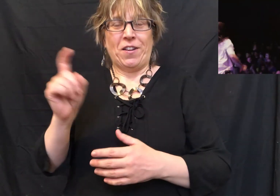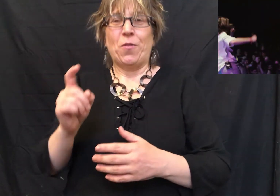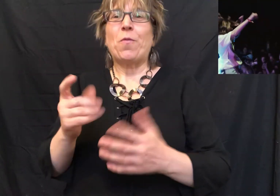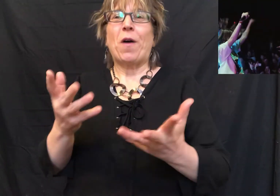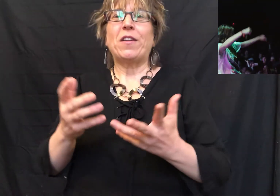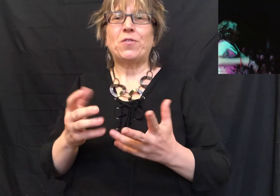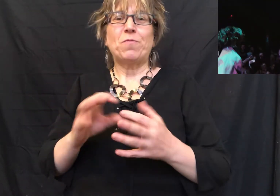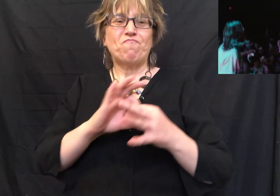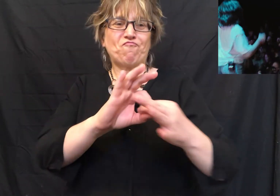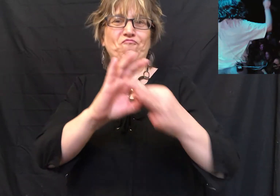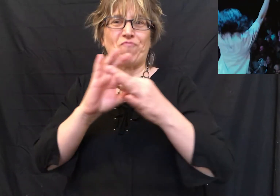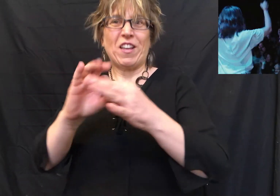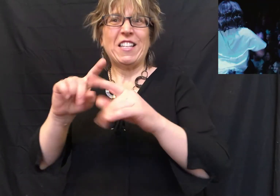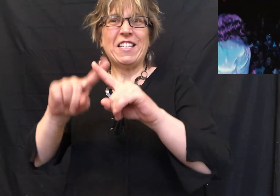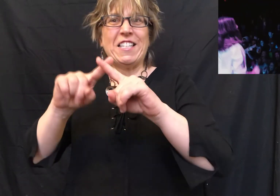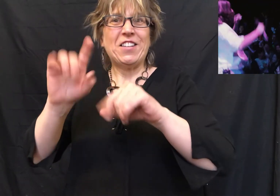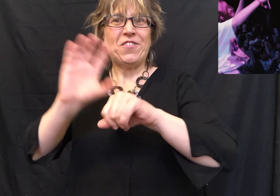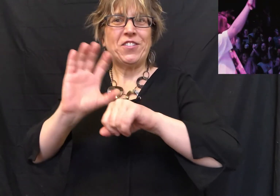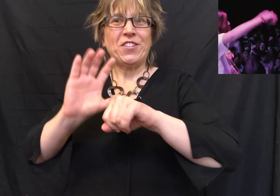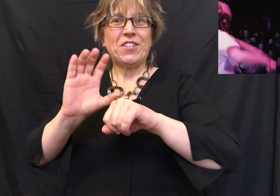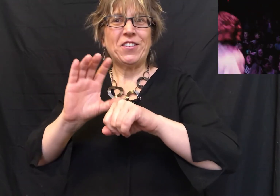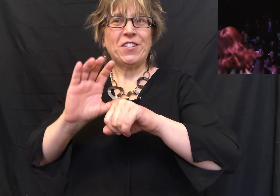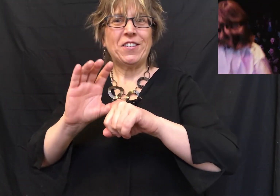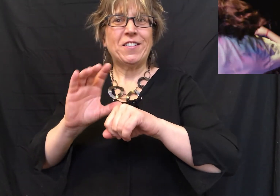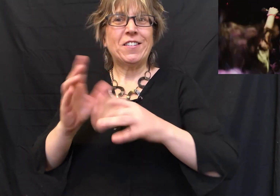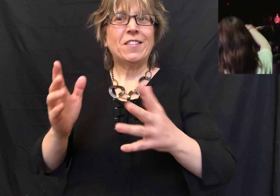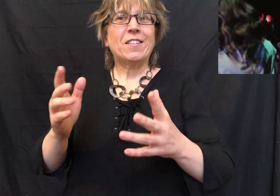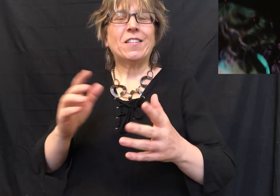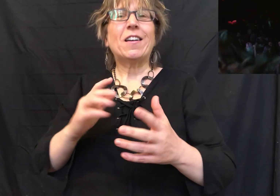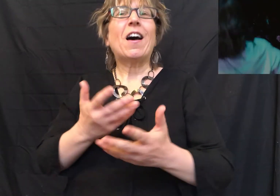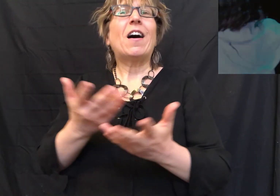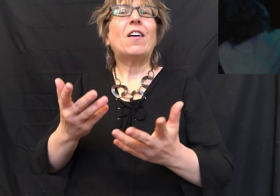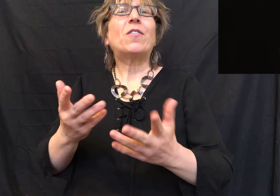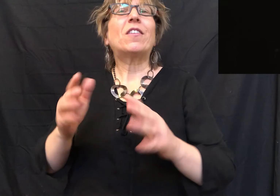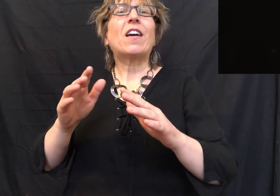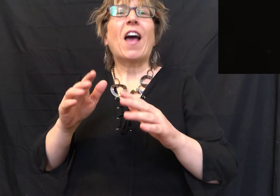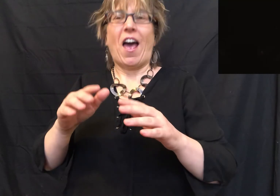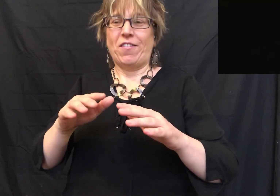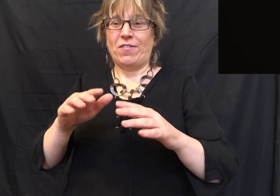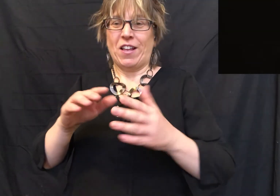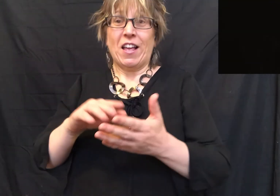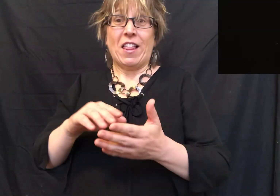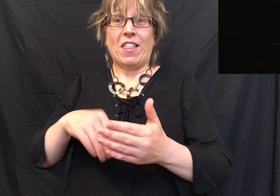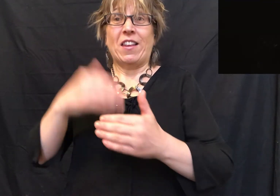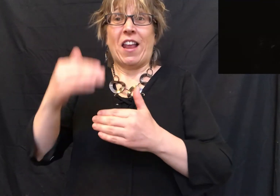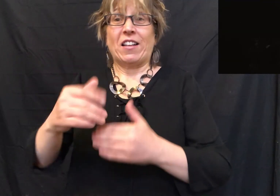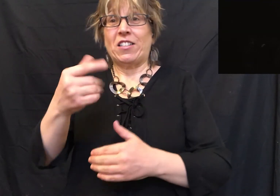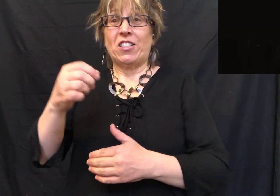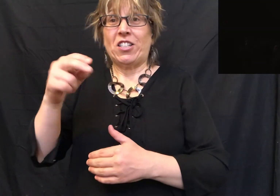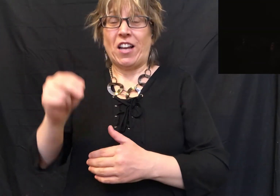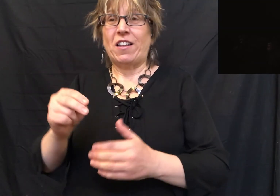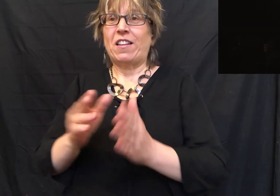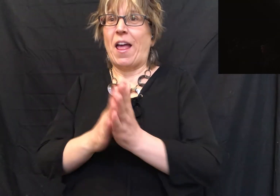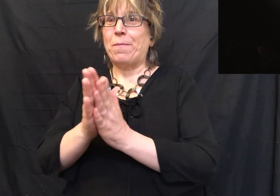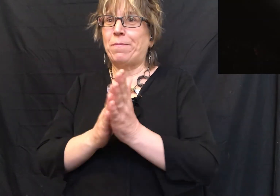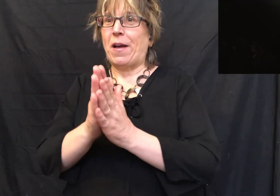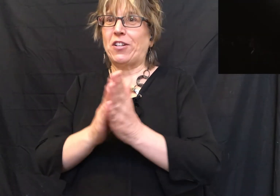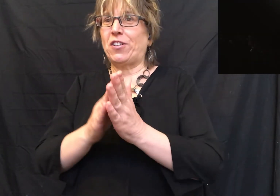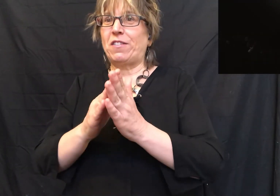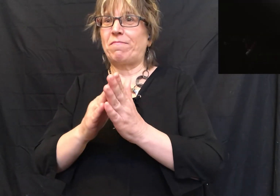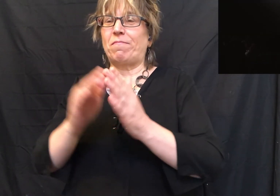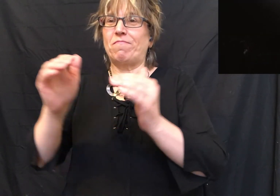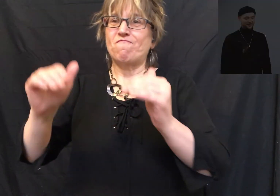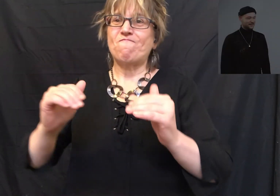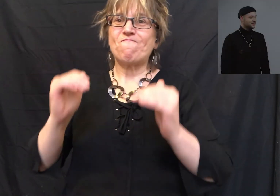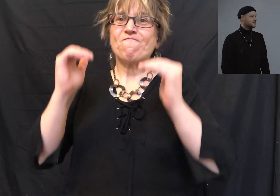churches and be united with other churches. And our youth team, our children's team, Next Gen has taken that passion to a whole new level. I'm so honored